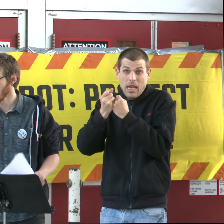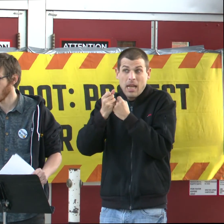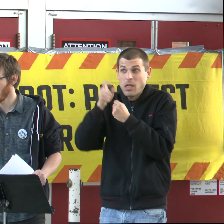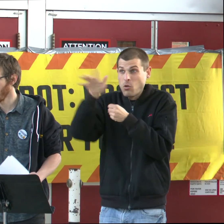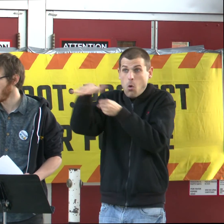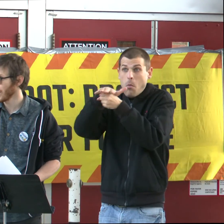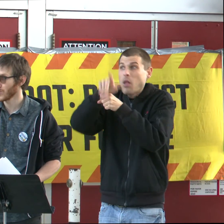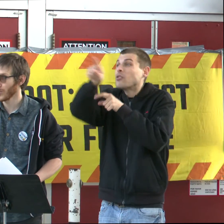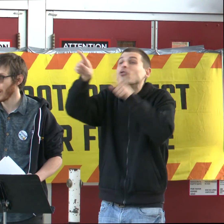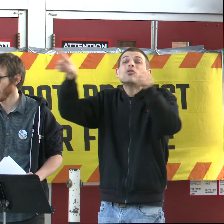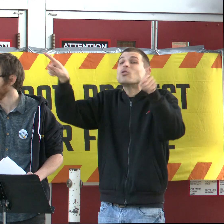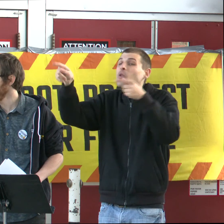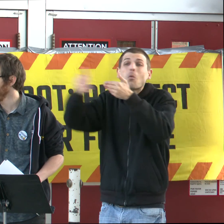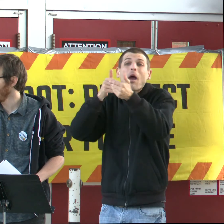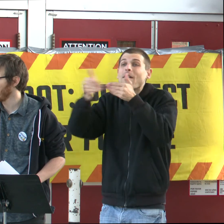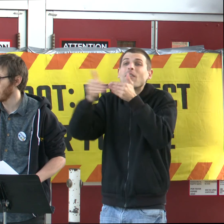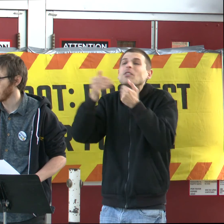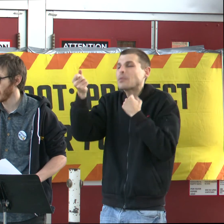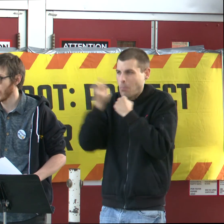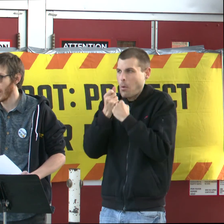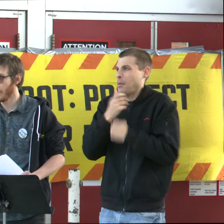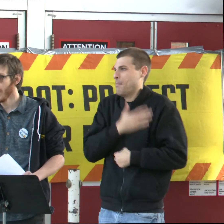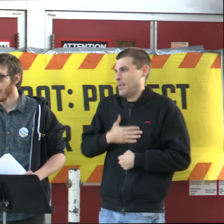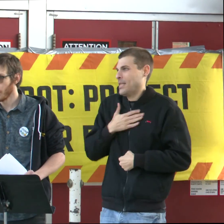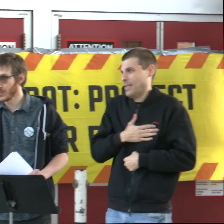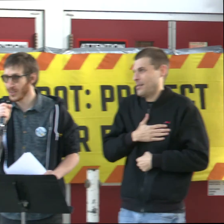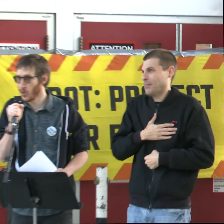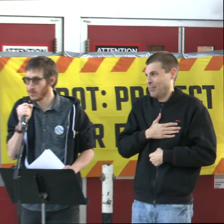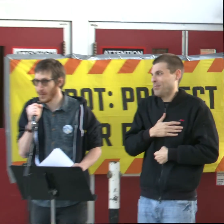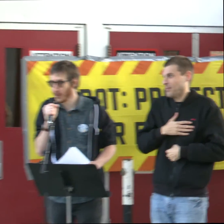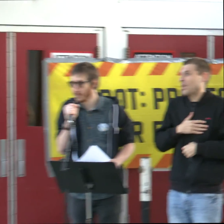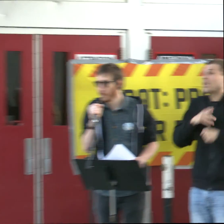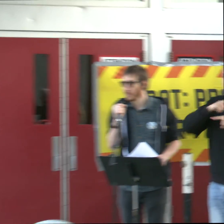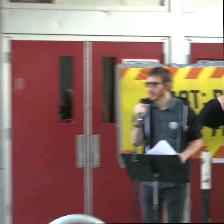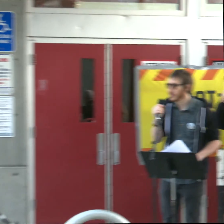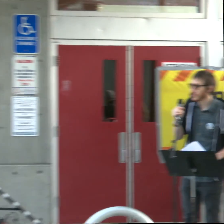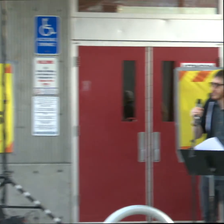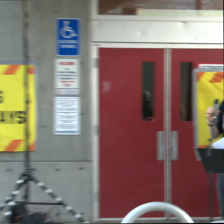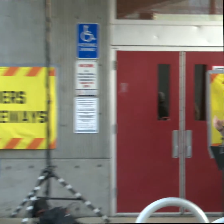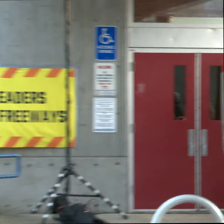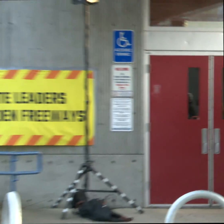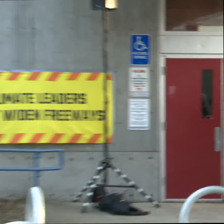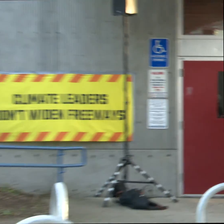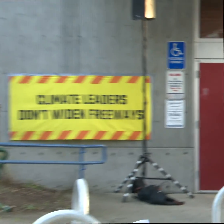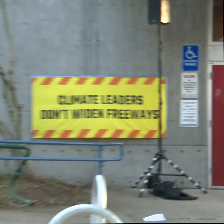effort to abolish the freeway industrial complex. Thank you all very much for your time. Please get home safely.